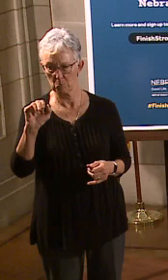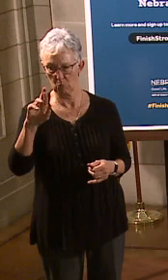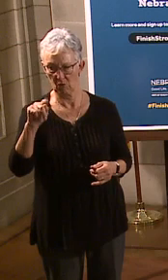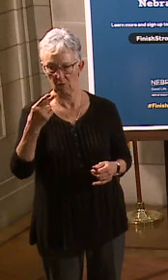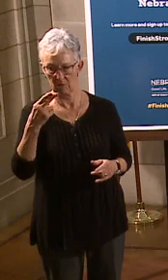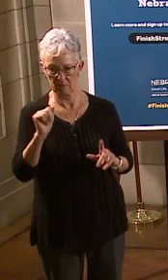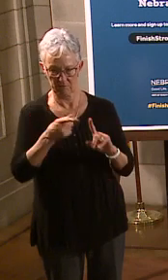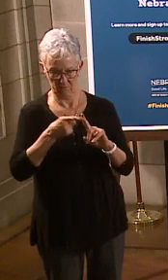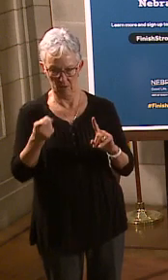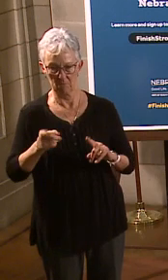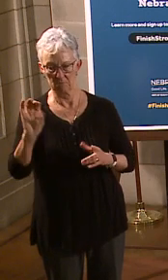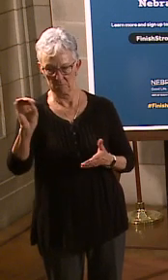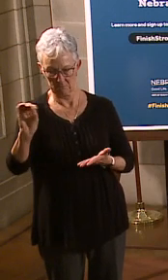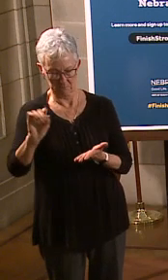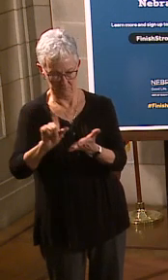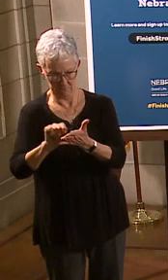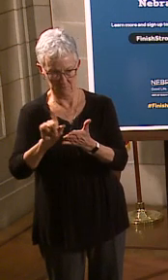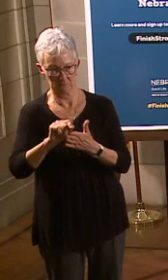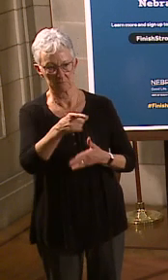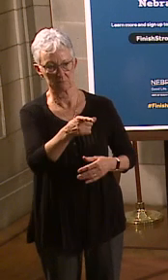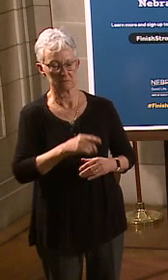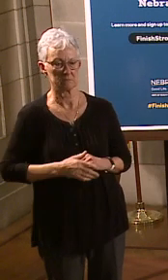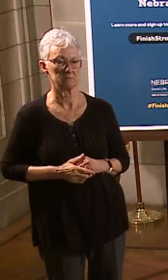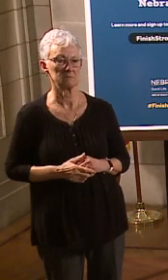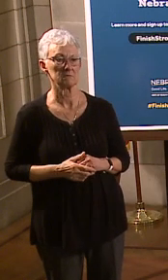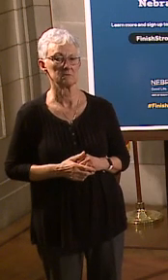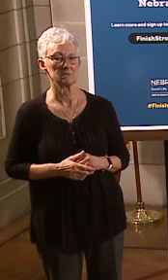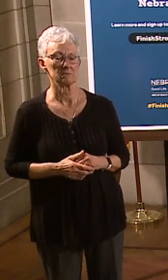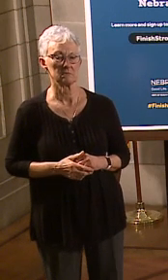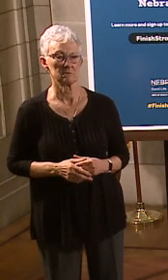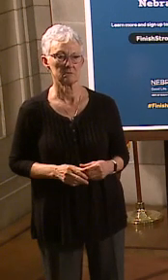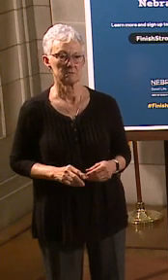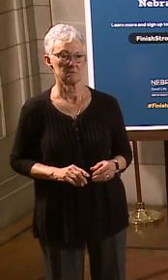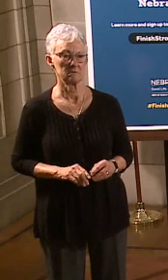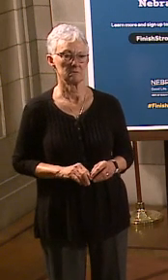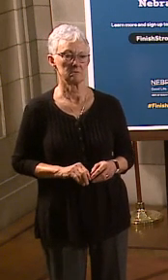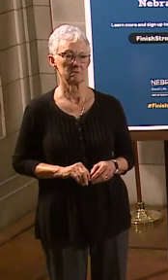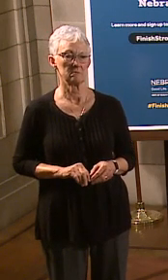there recently has, the World Herald reported that